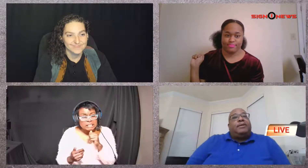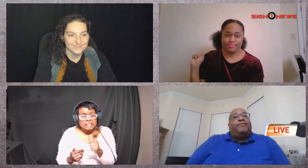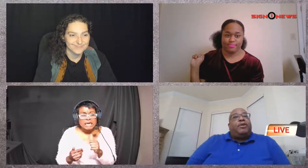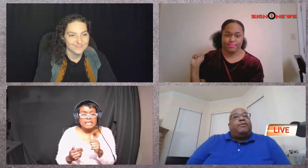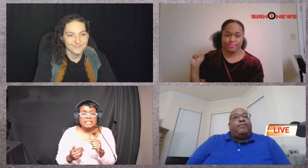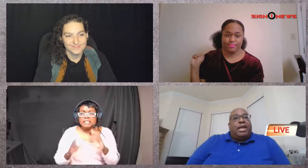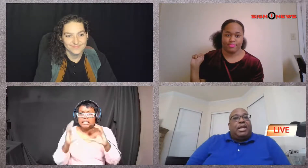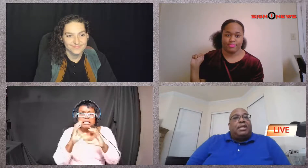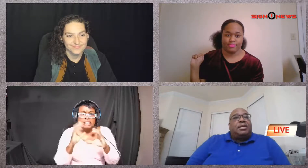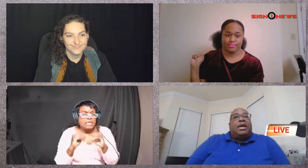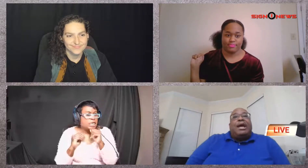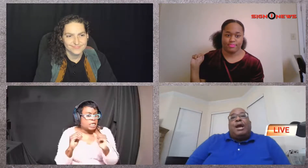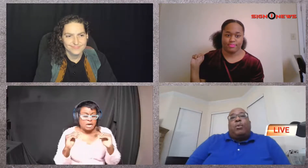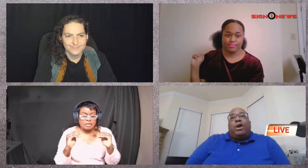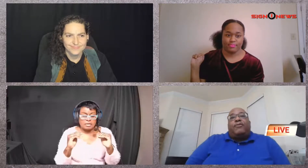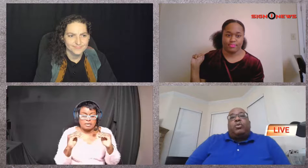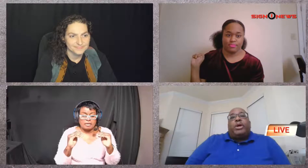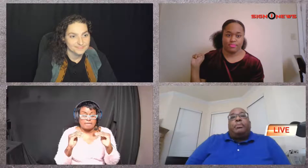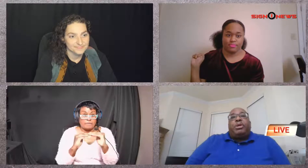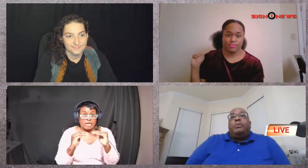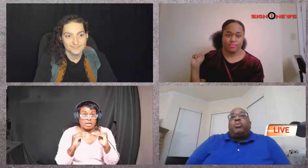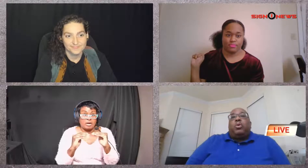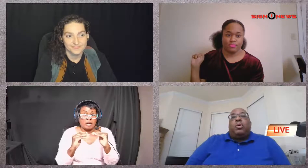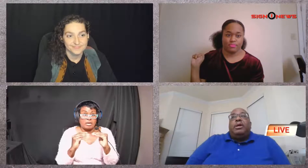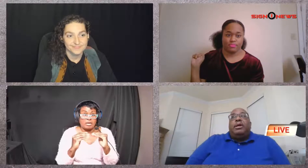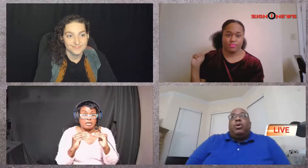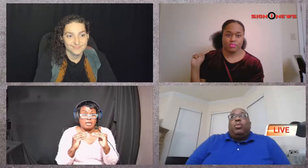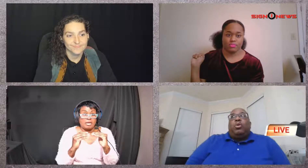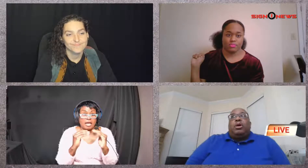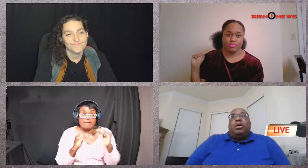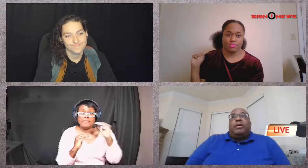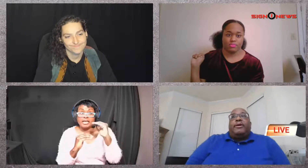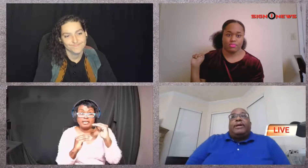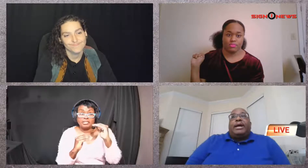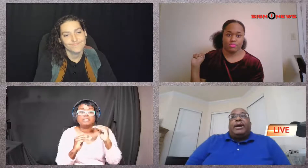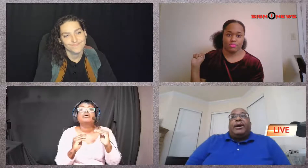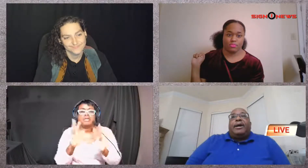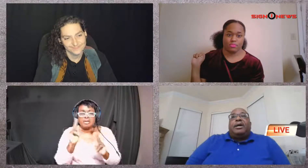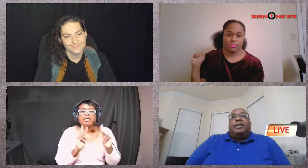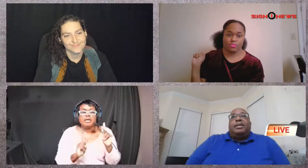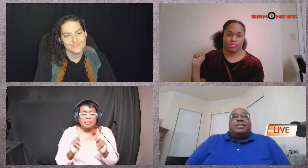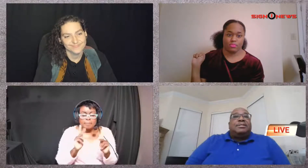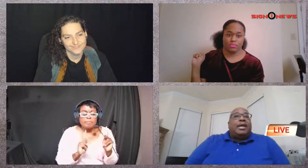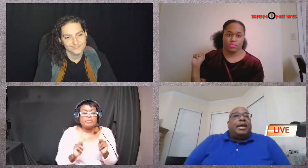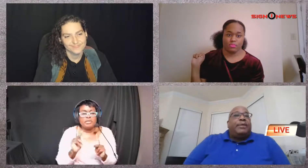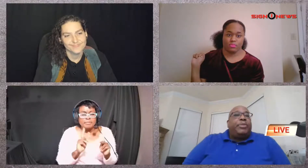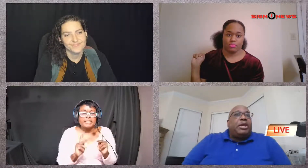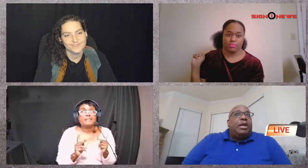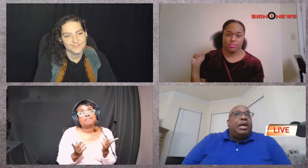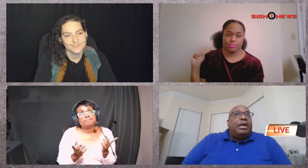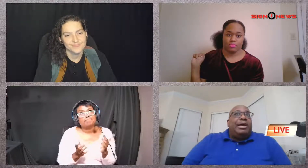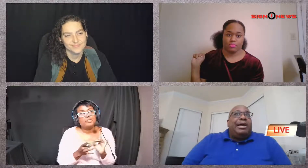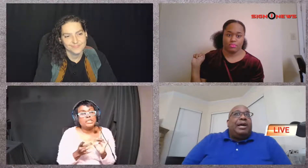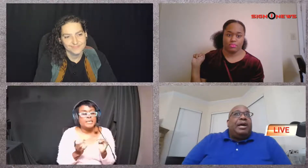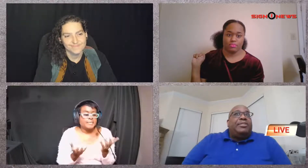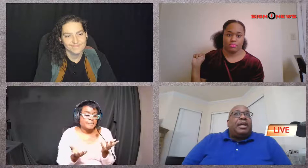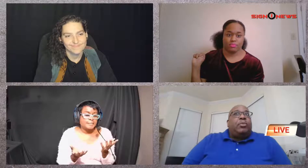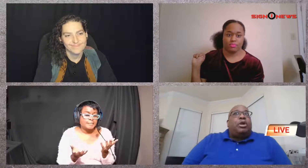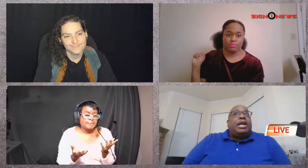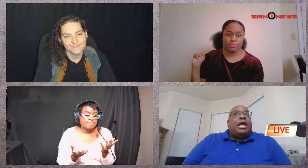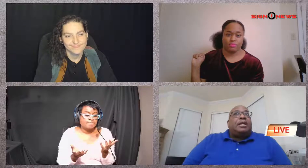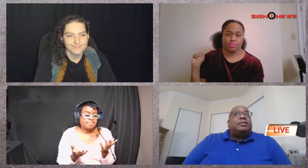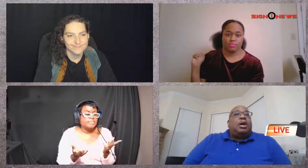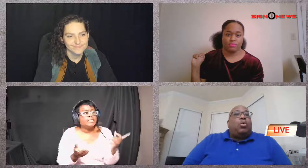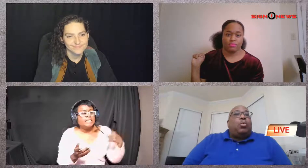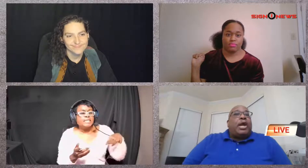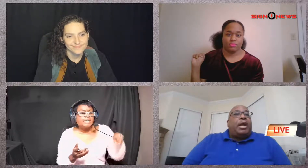seek an unfair advantage. However, when people were, let's say, they